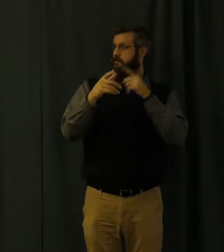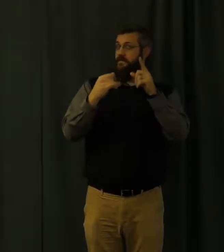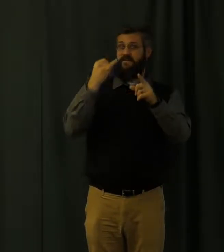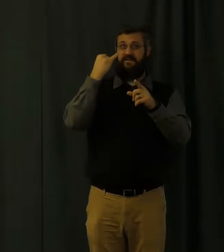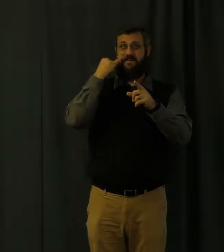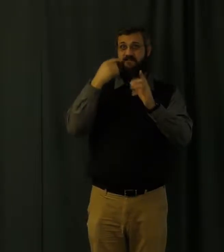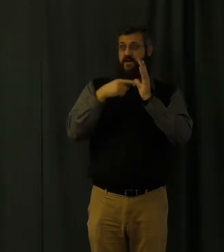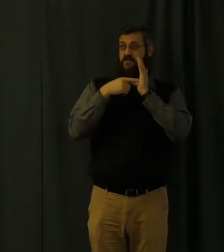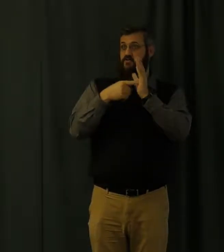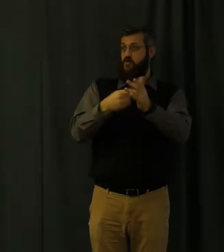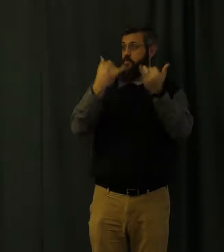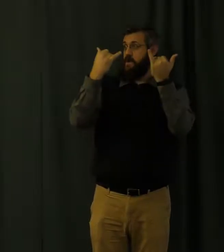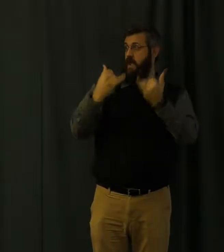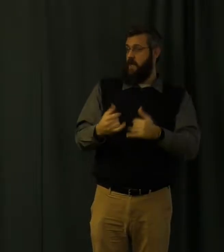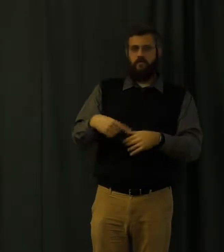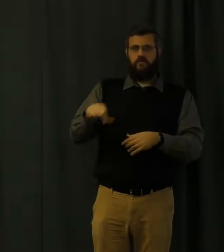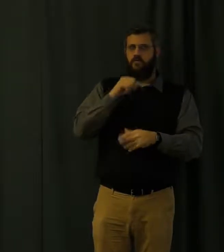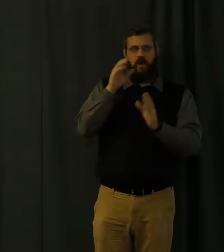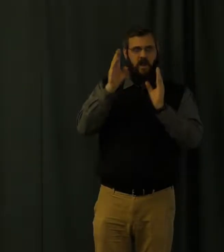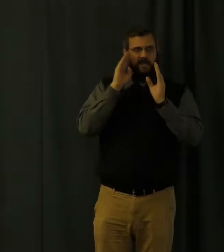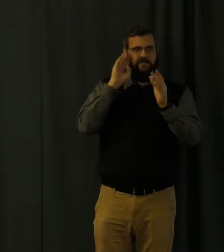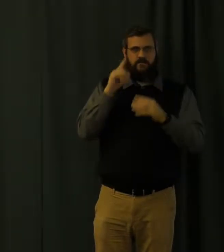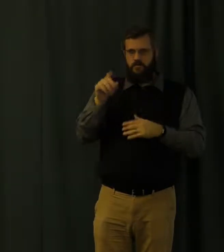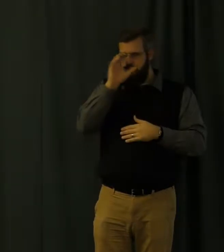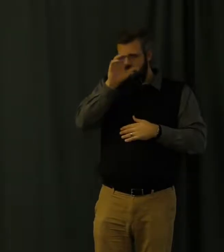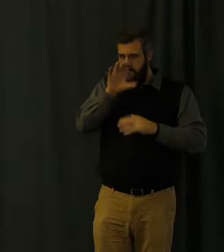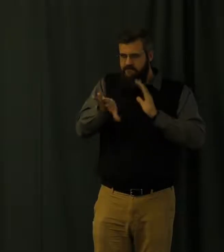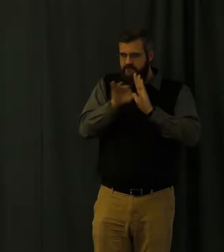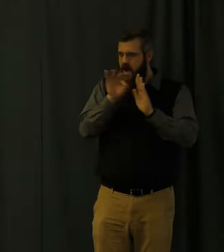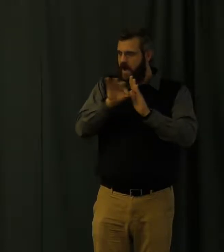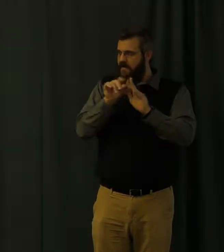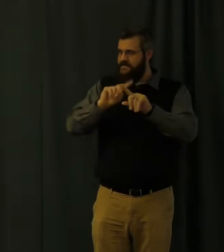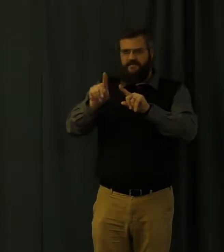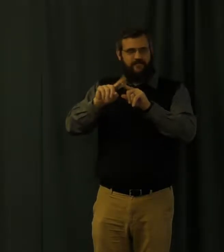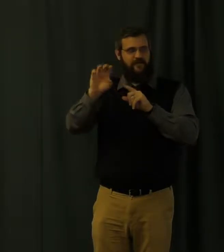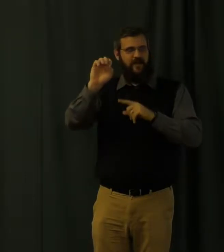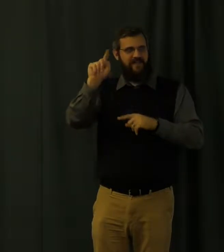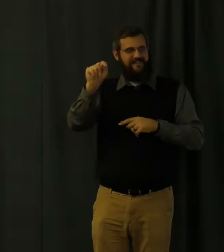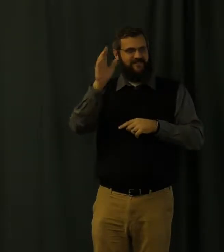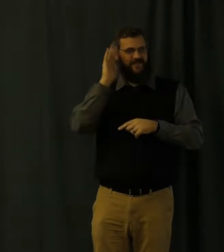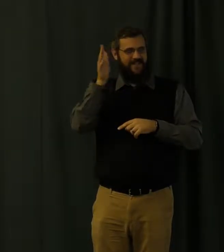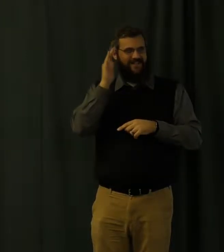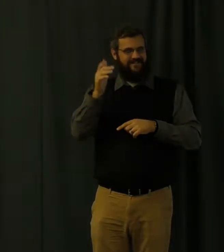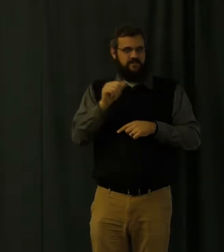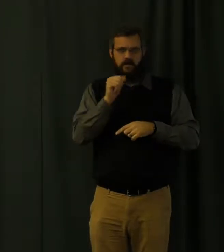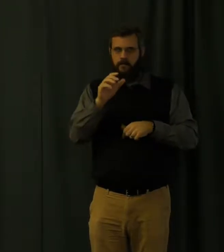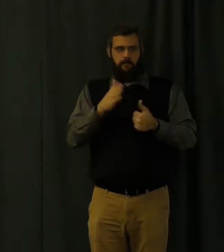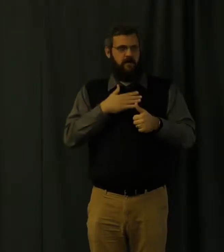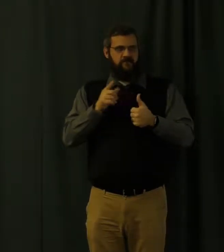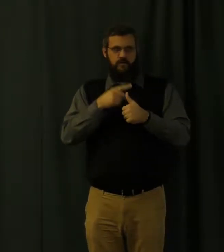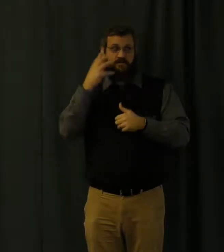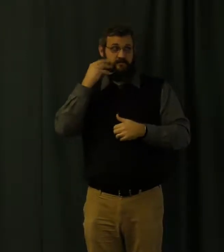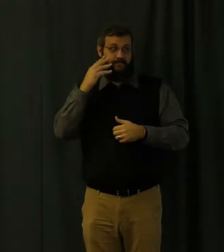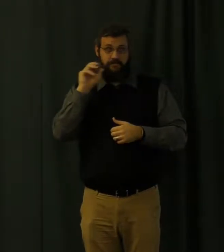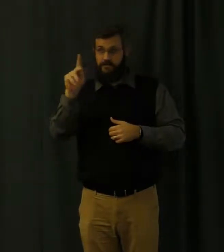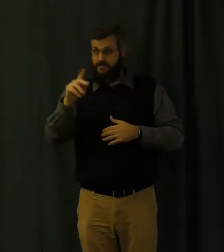now, you'll quit listening to me and start trying to find them, okay? It's not my first rodeo, you guys. Okay,